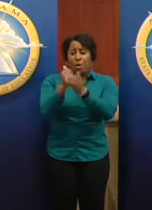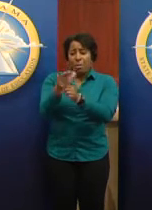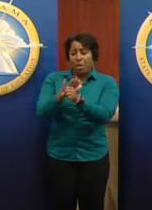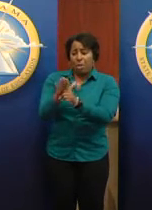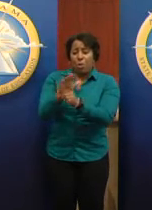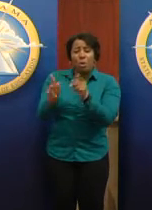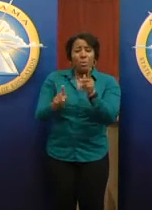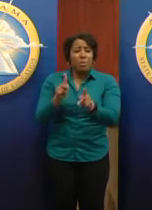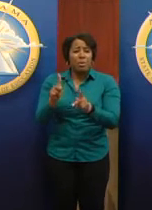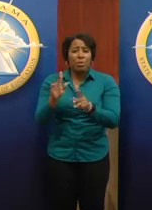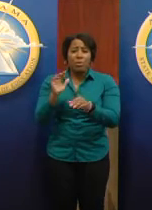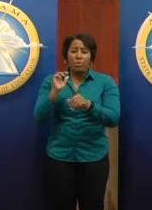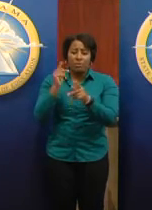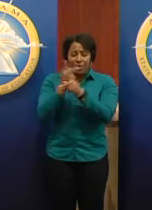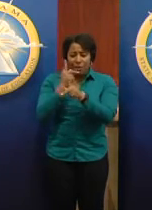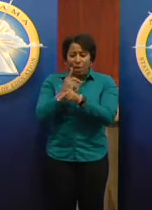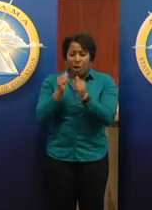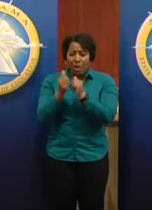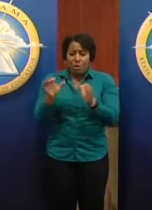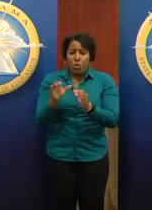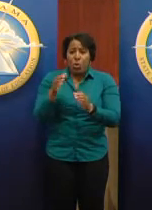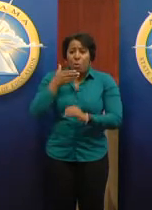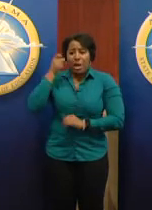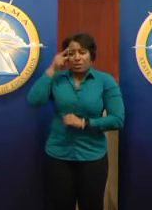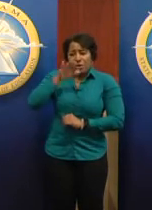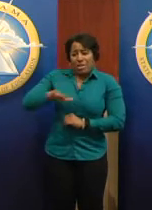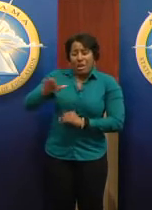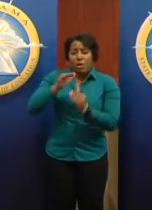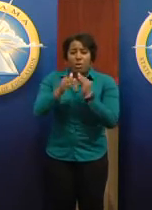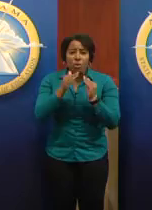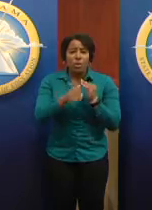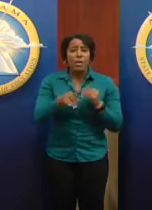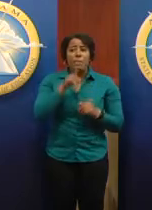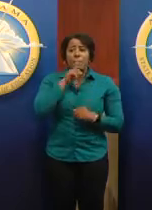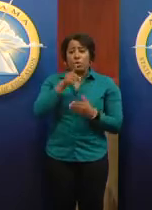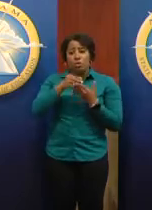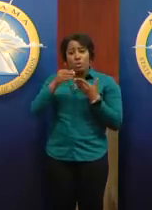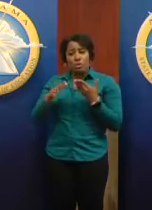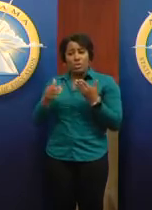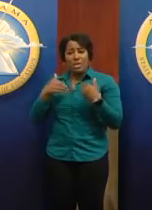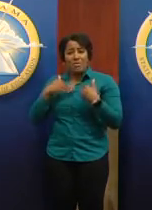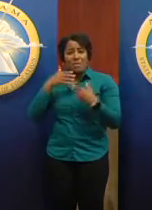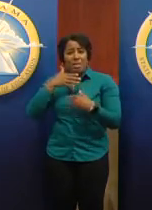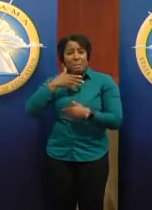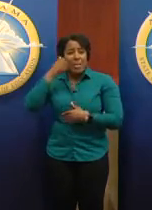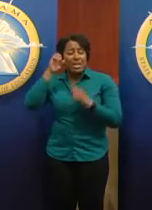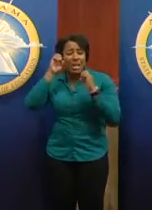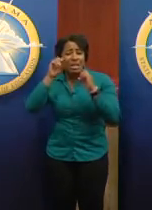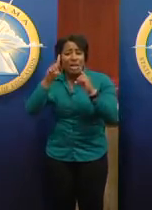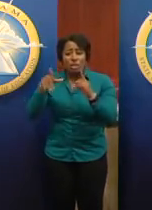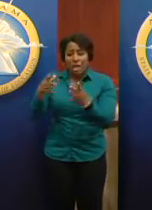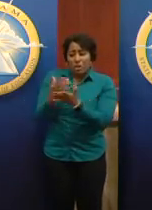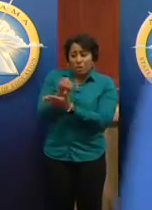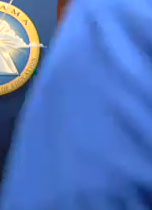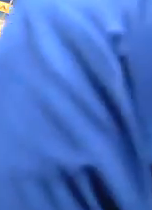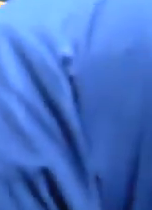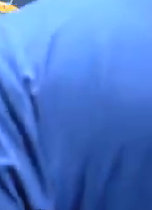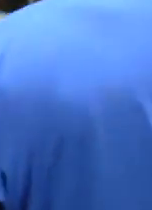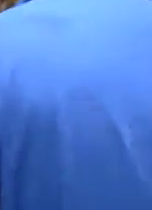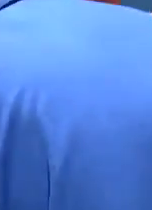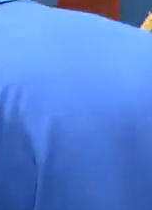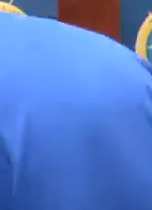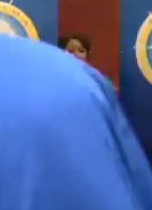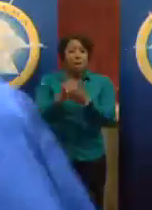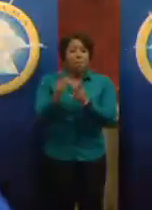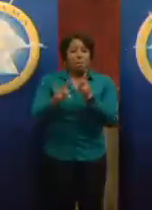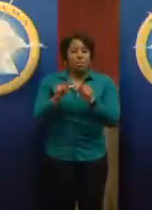best things in their community to make sure that kids do receive the education that they need and deserve, but also to keep people safe. And both